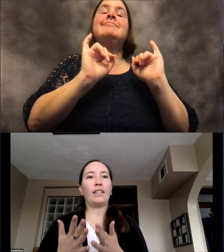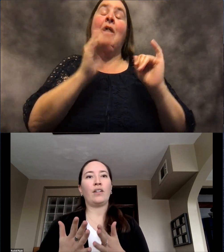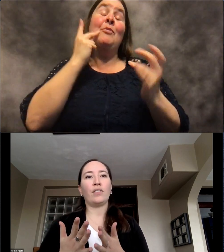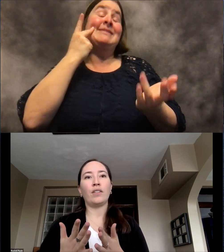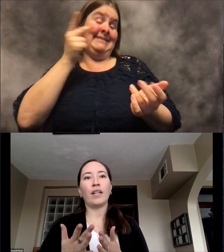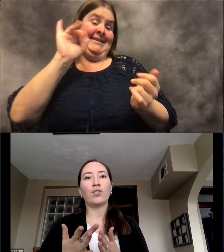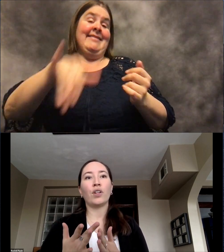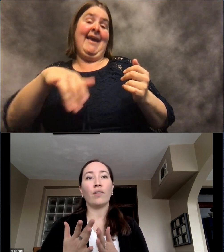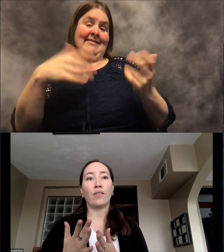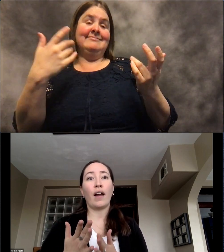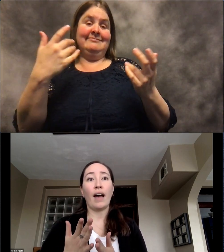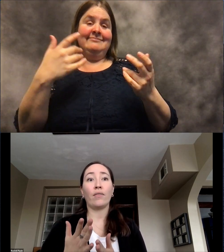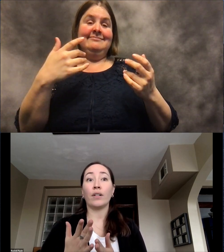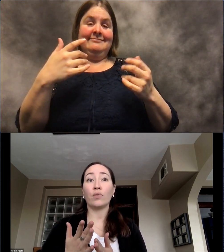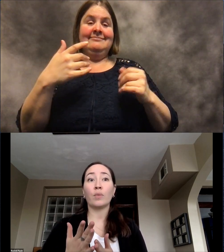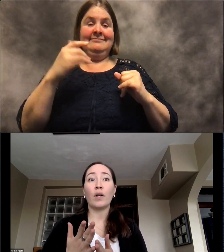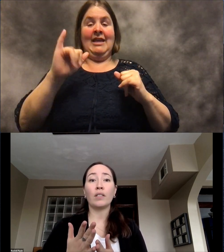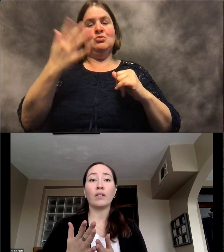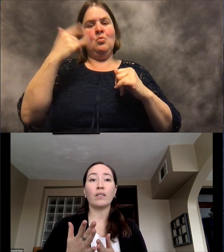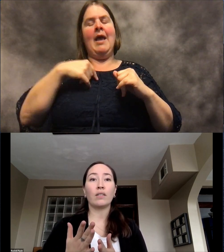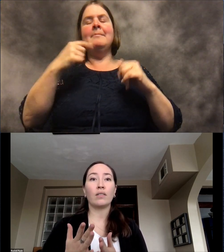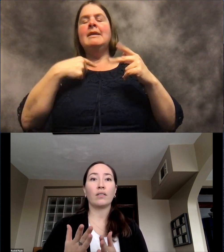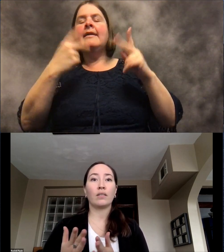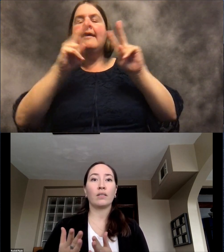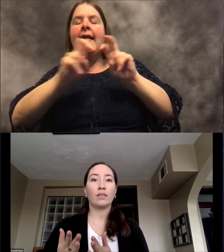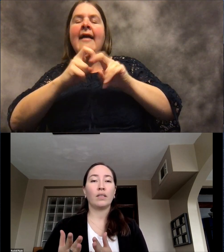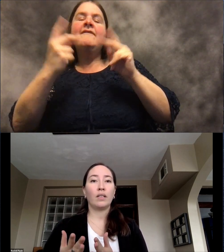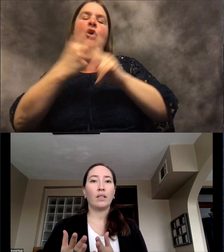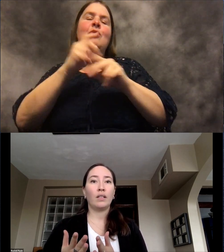in the standard deviation of their average responses.